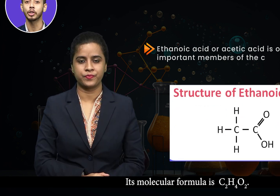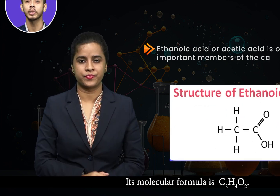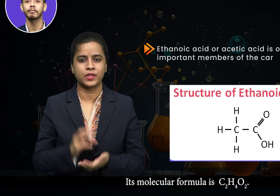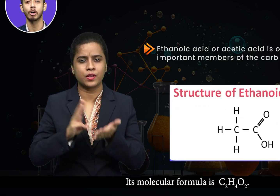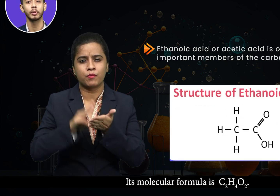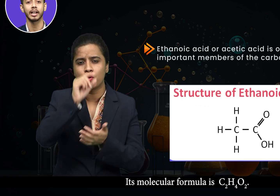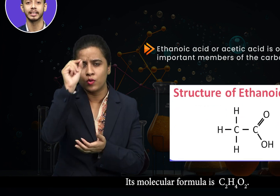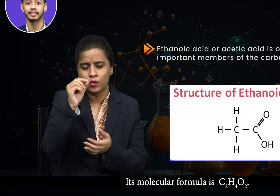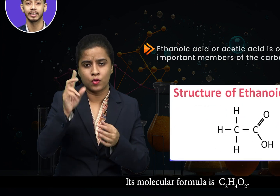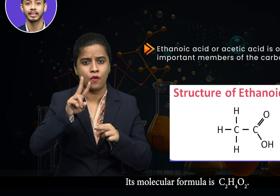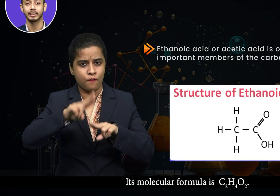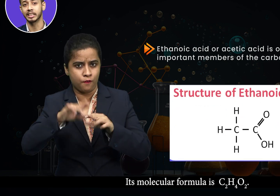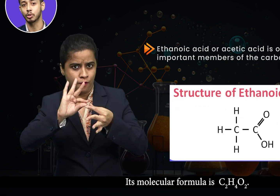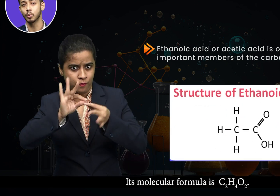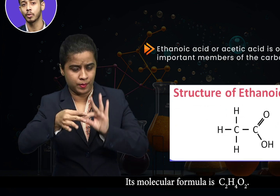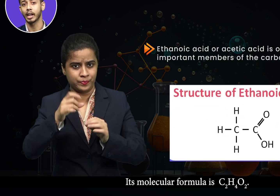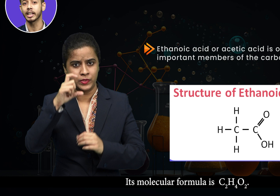Its molecular formula is